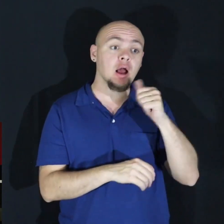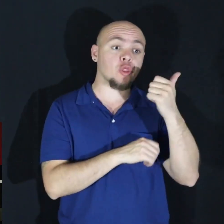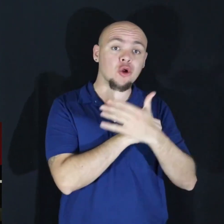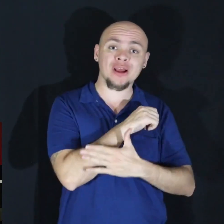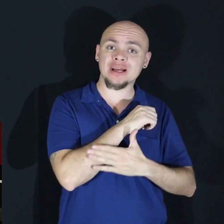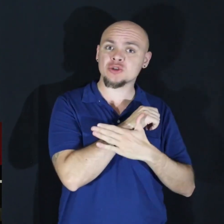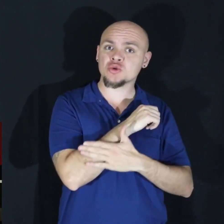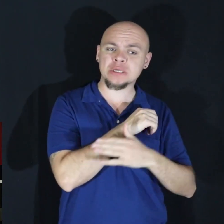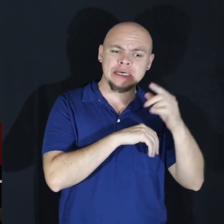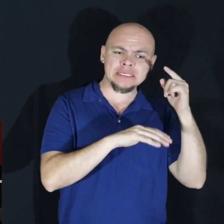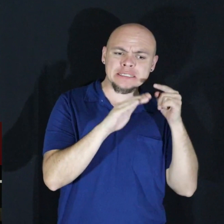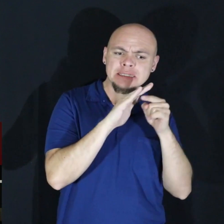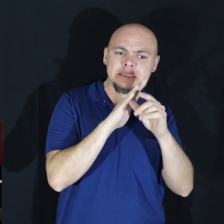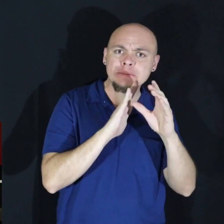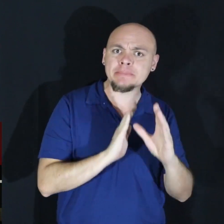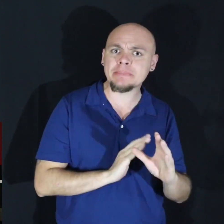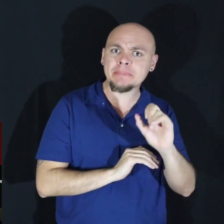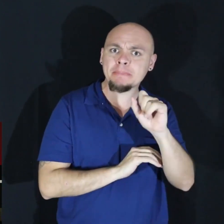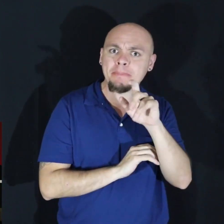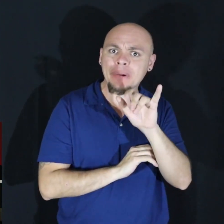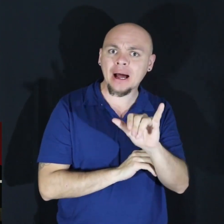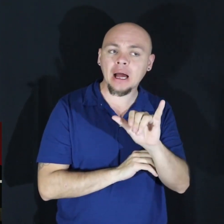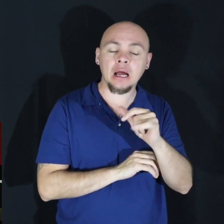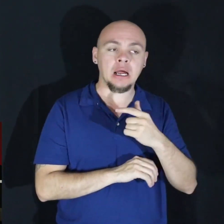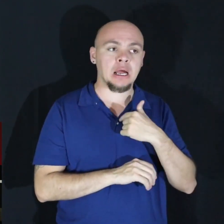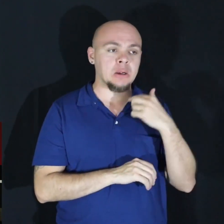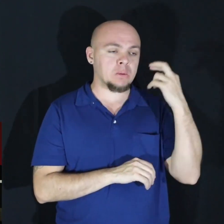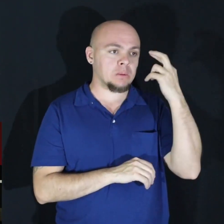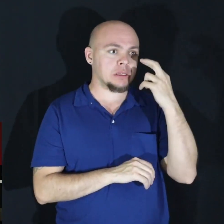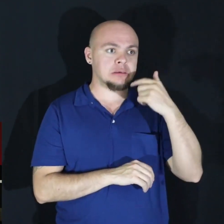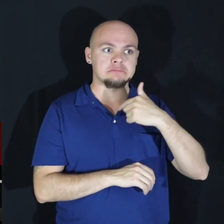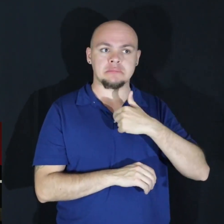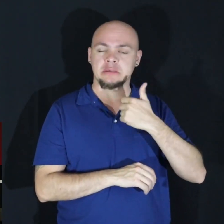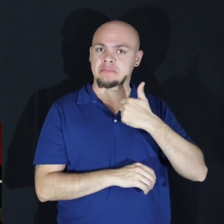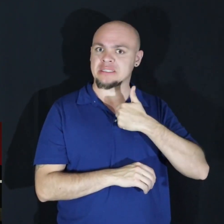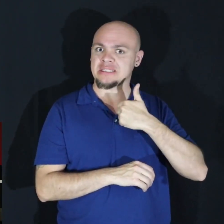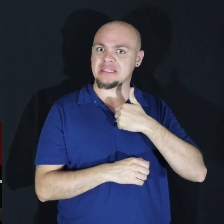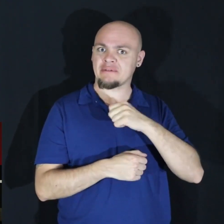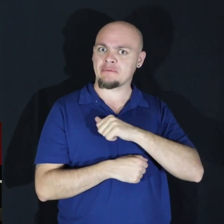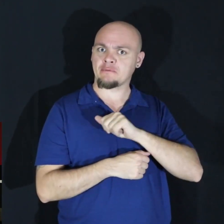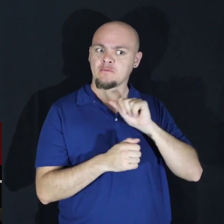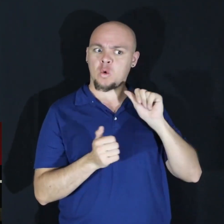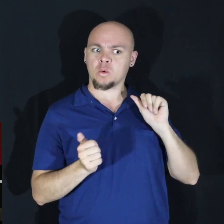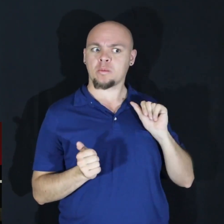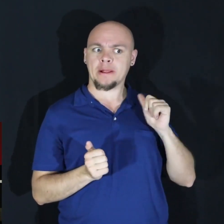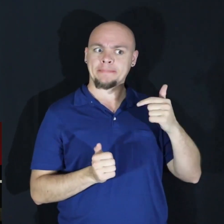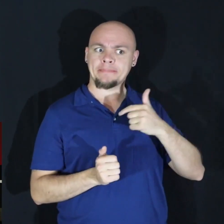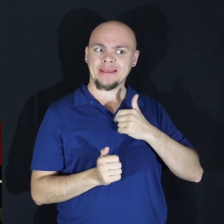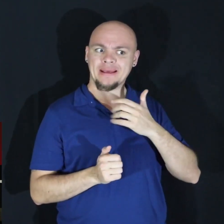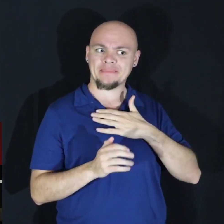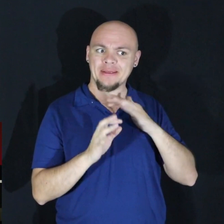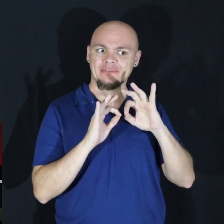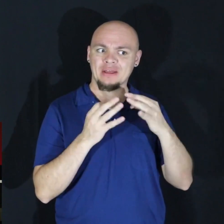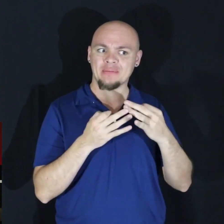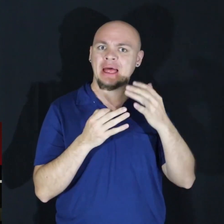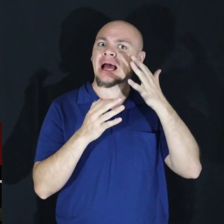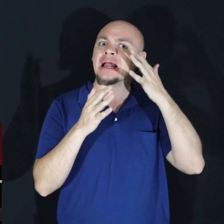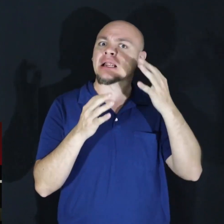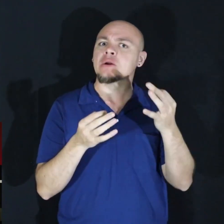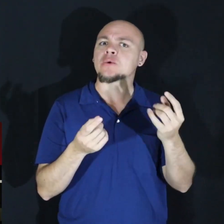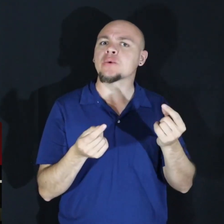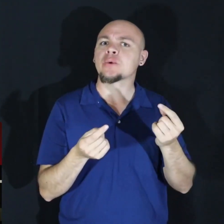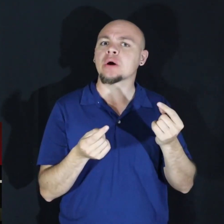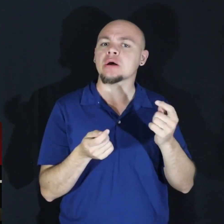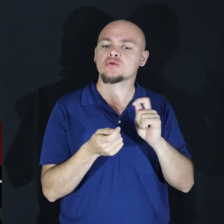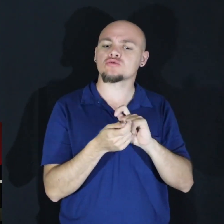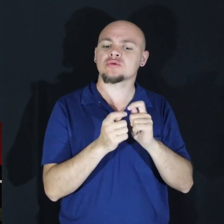me, I realized just how vulnerable I was, my family was. And that's when I knew I had to switch sides. I had to